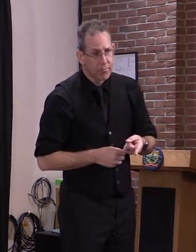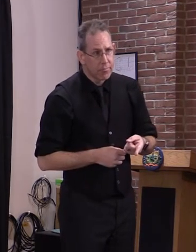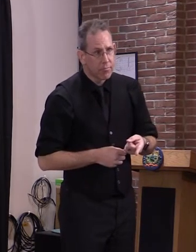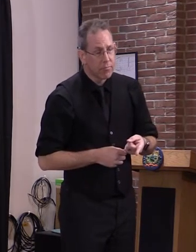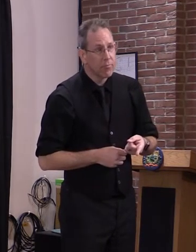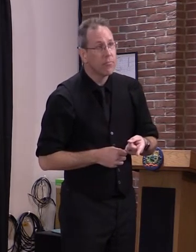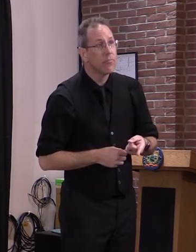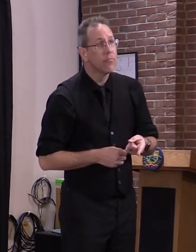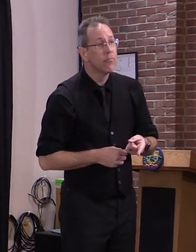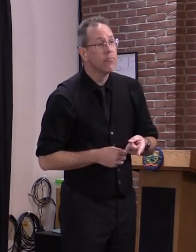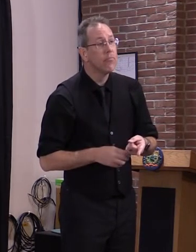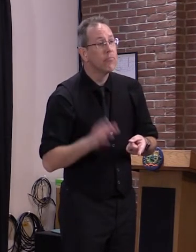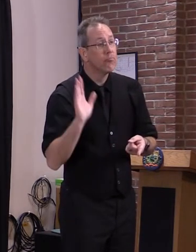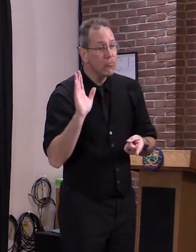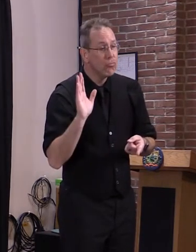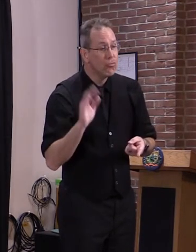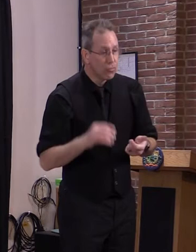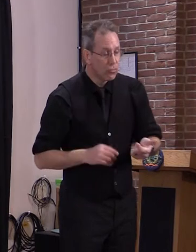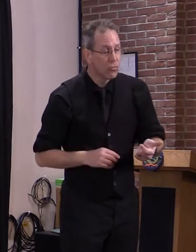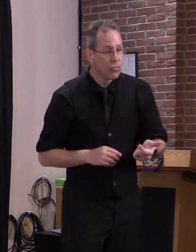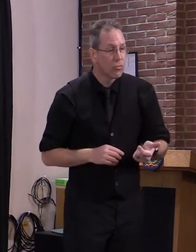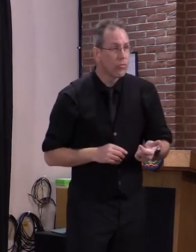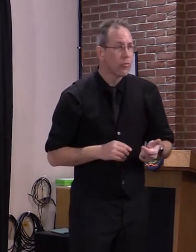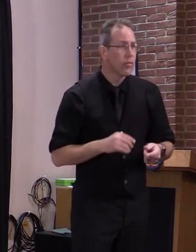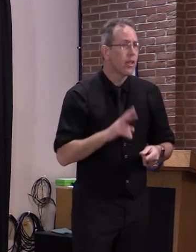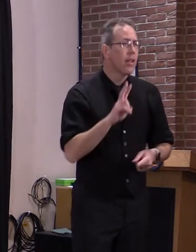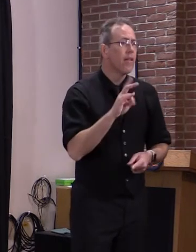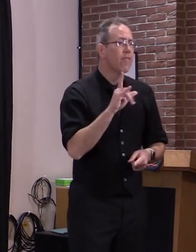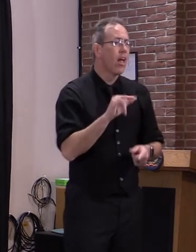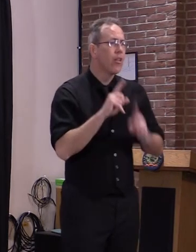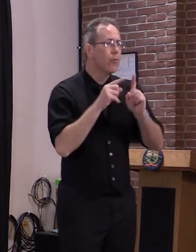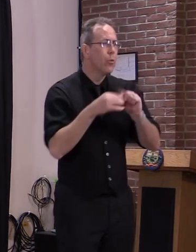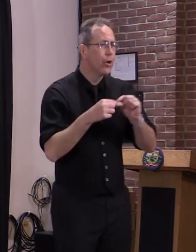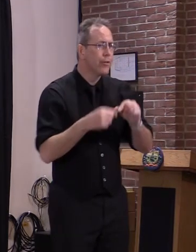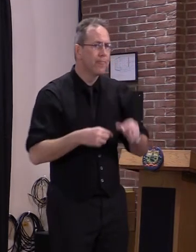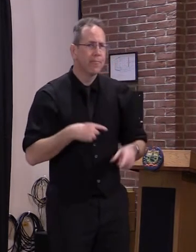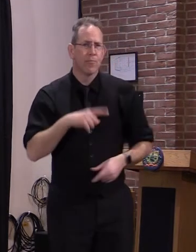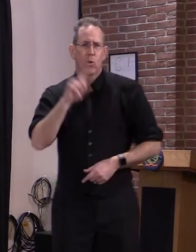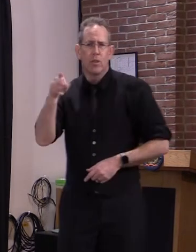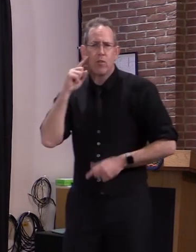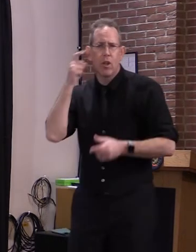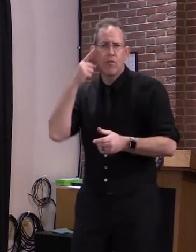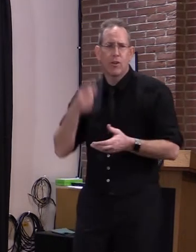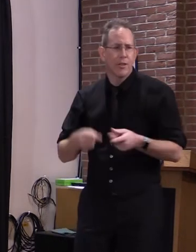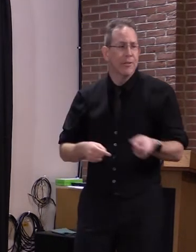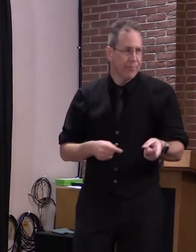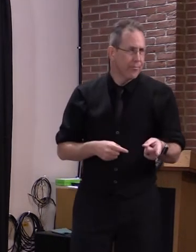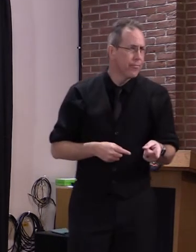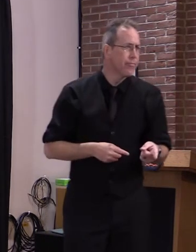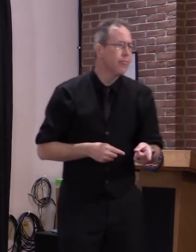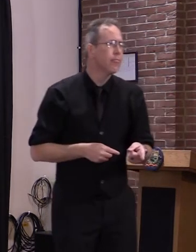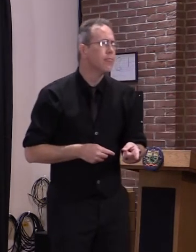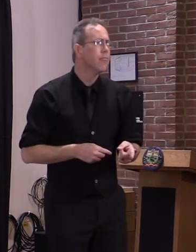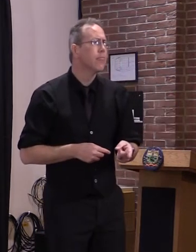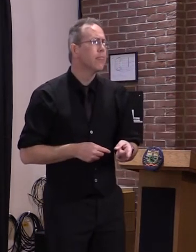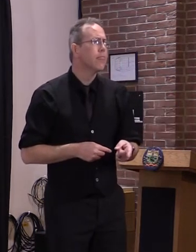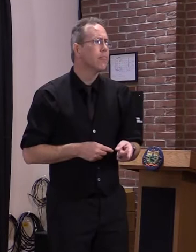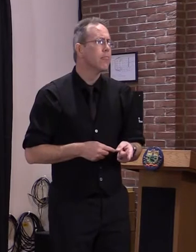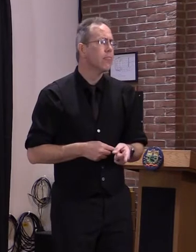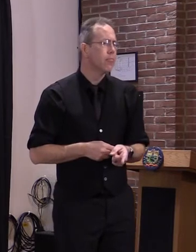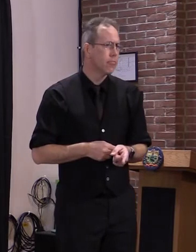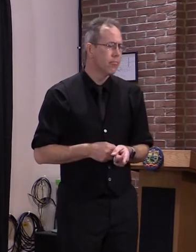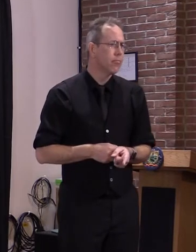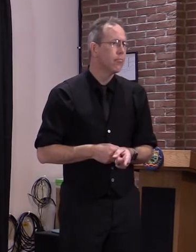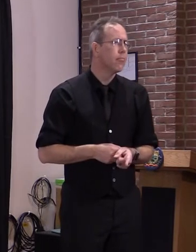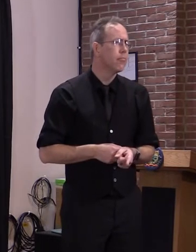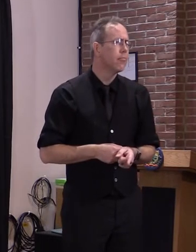Good afternoon. This question is for Governor Scott, and it comes from a reader who is insured by United Healthcare,